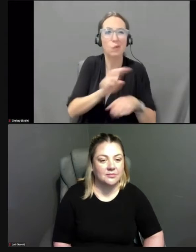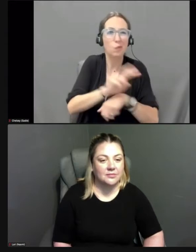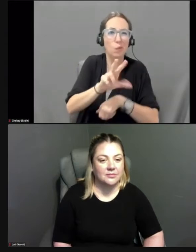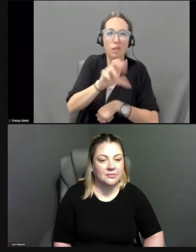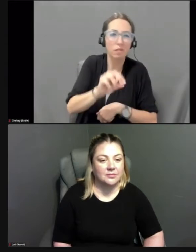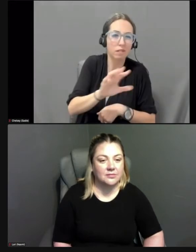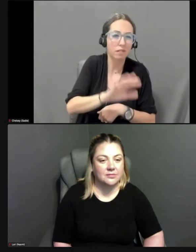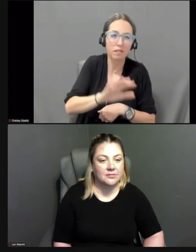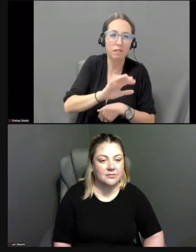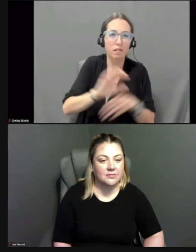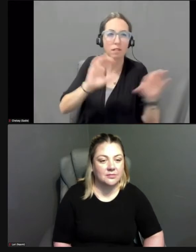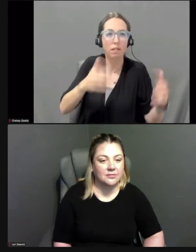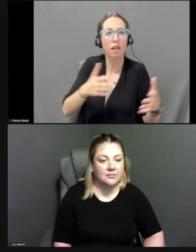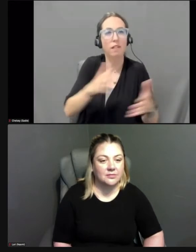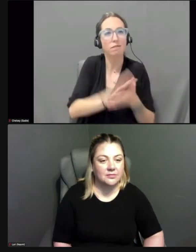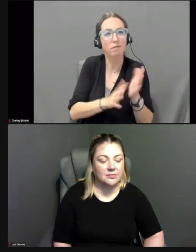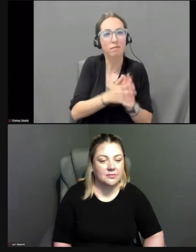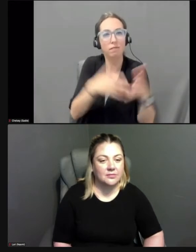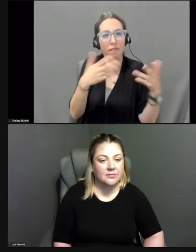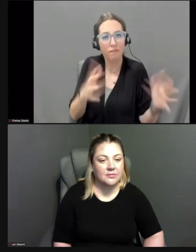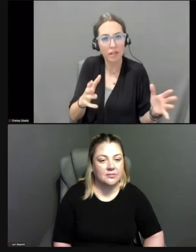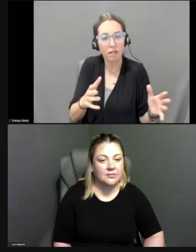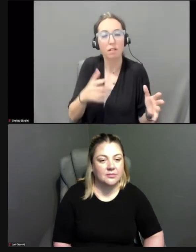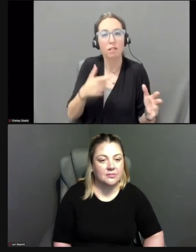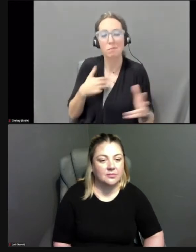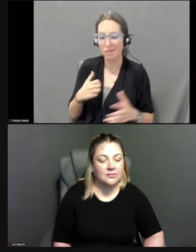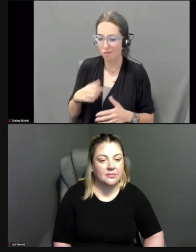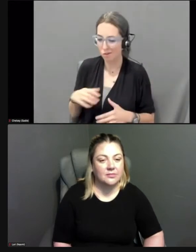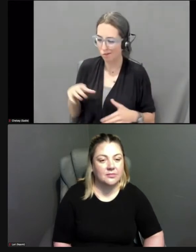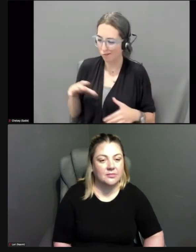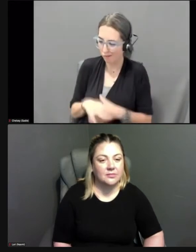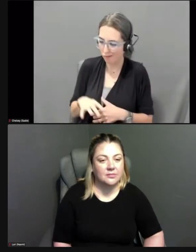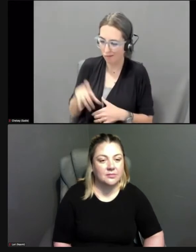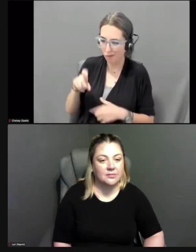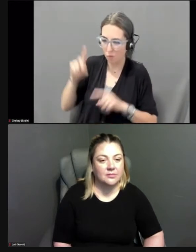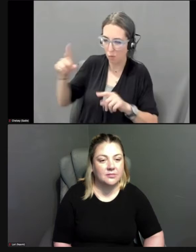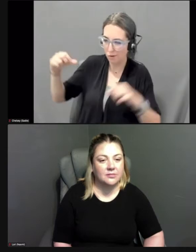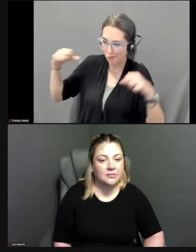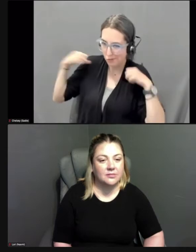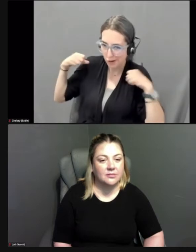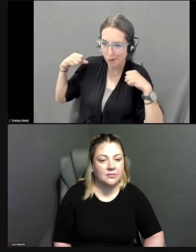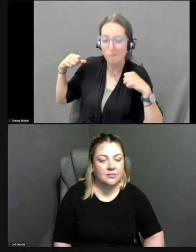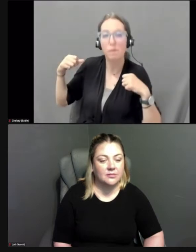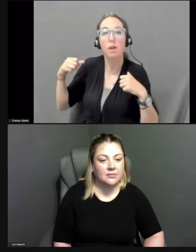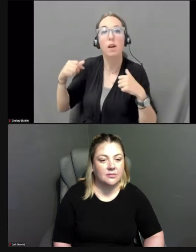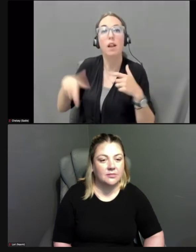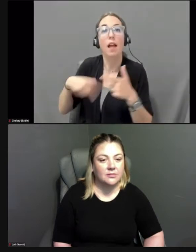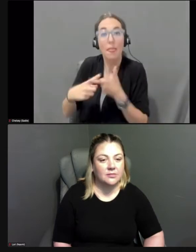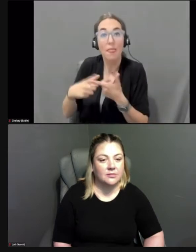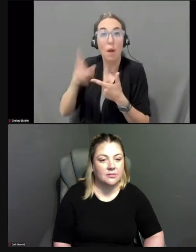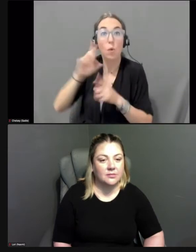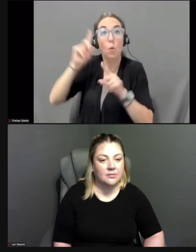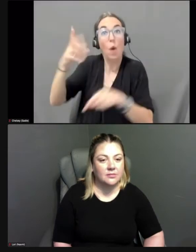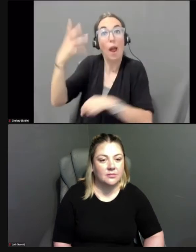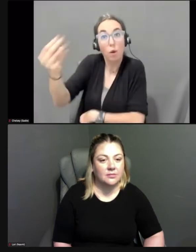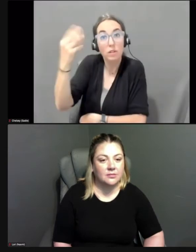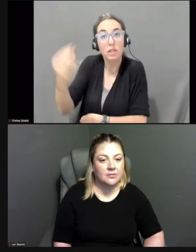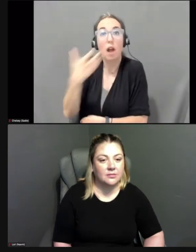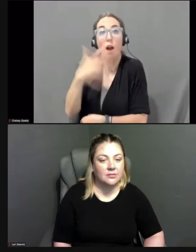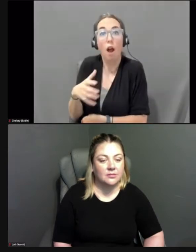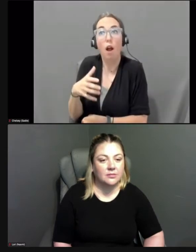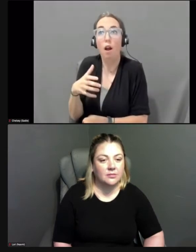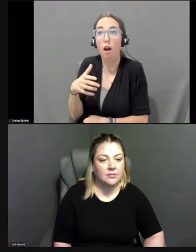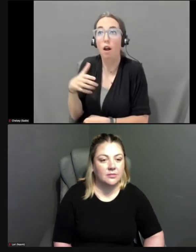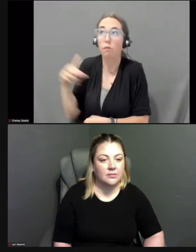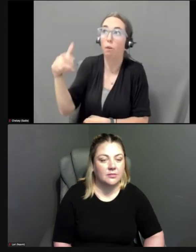3. I was like, oh crap, I need to go work out before going to be outside in the heat for like 3 hours. So I would get out